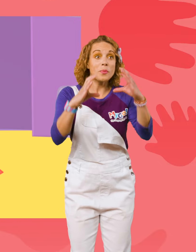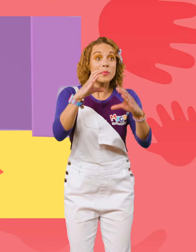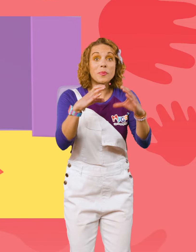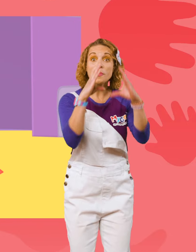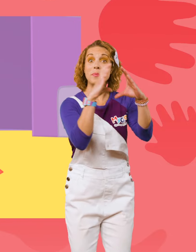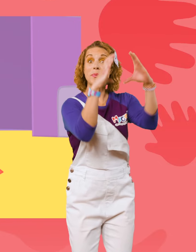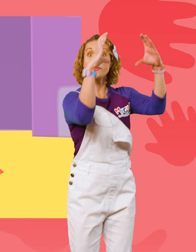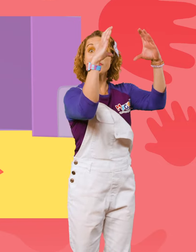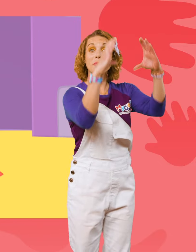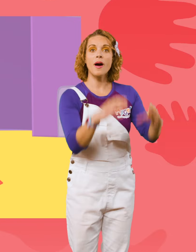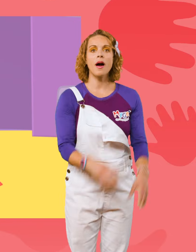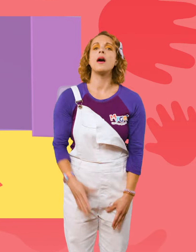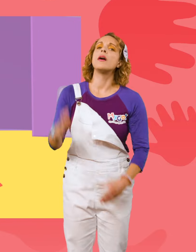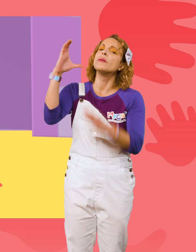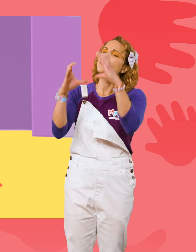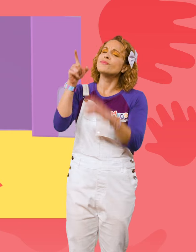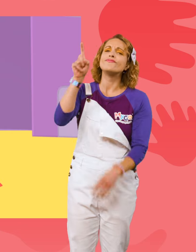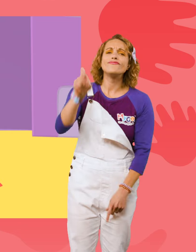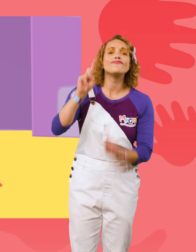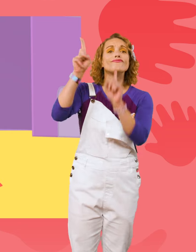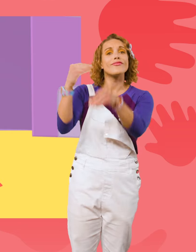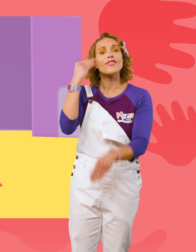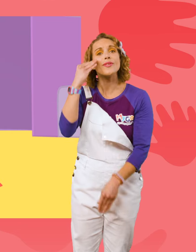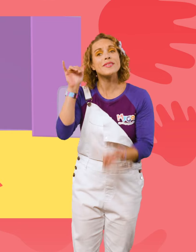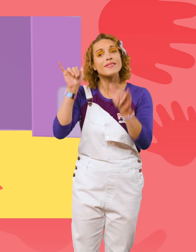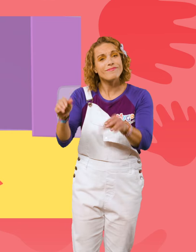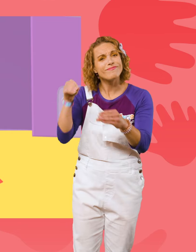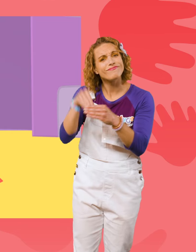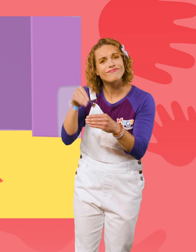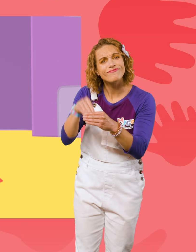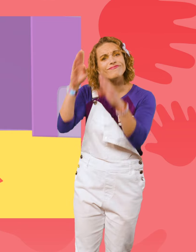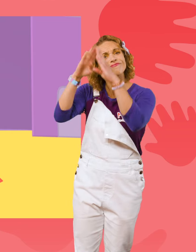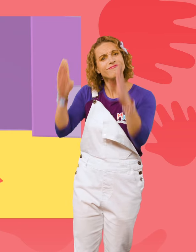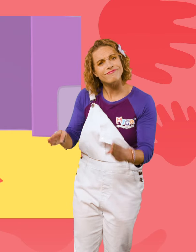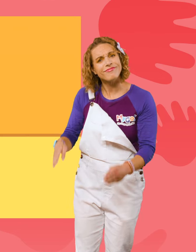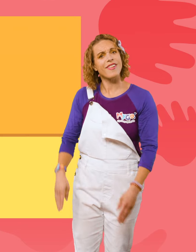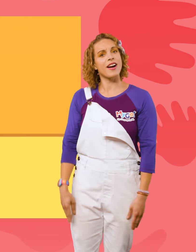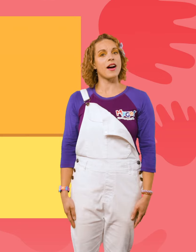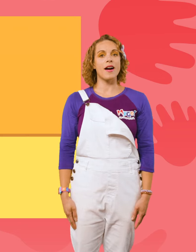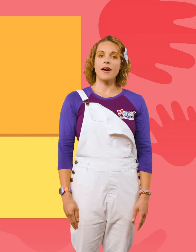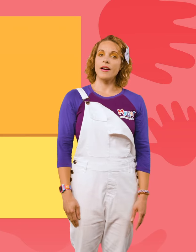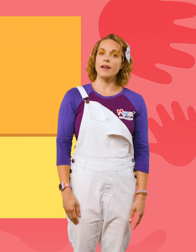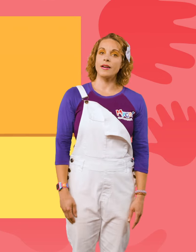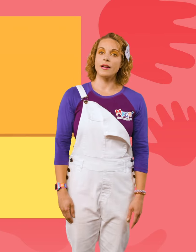Boba Bubbles! Boba, you need to go home and stay inside.